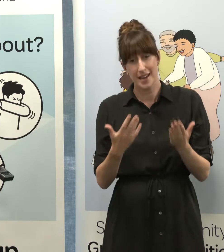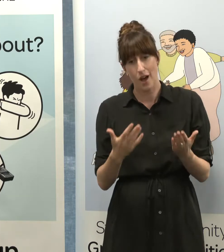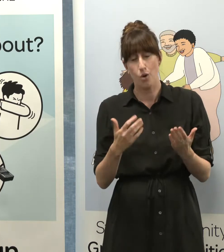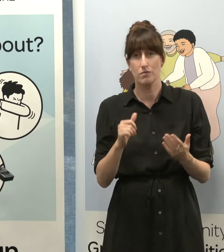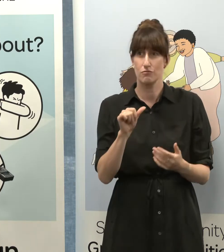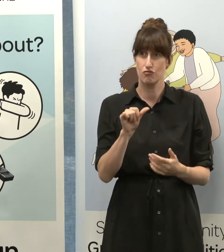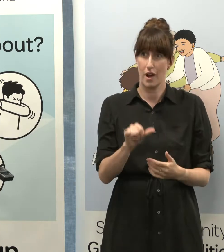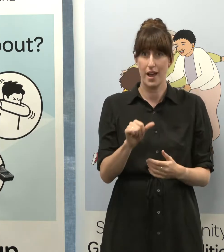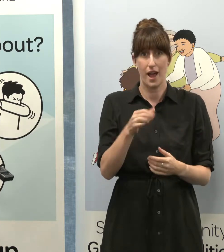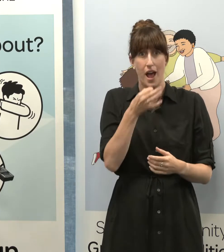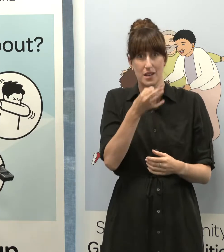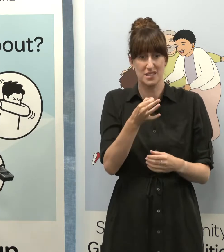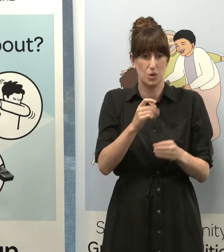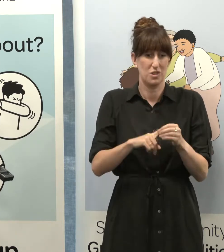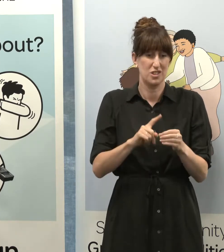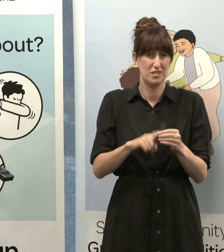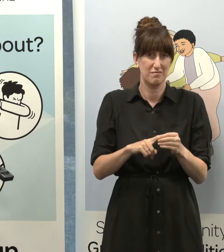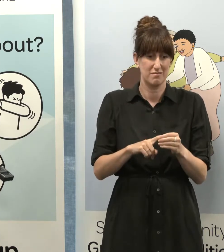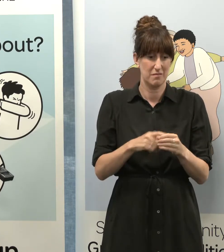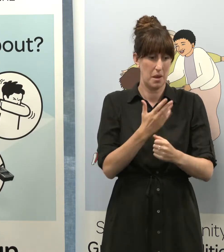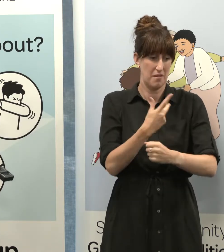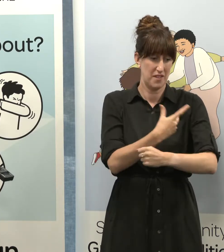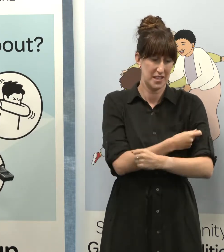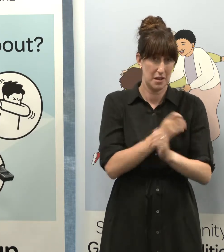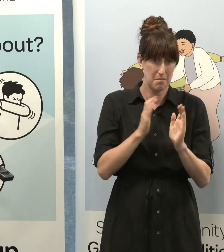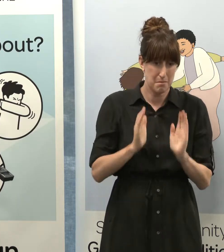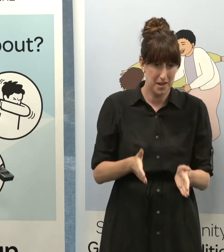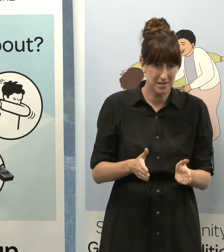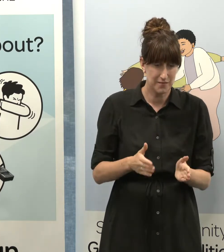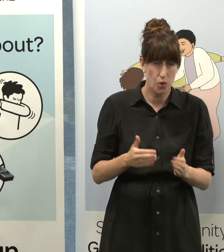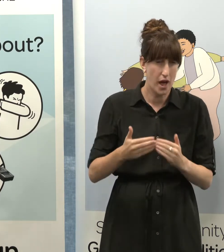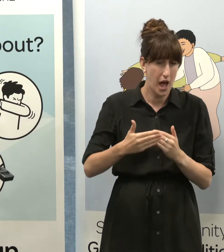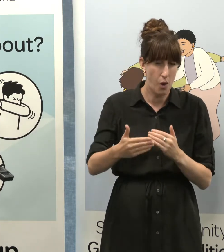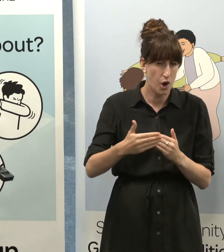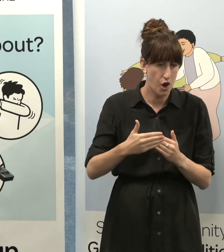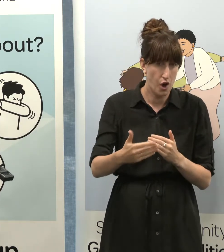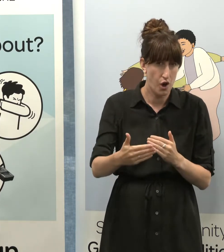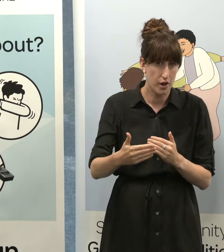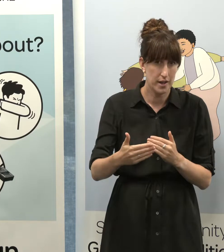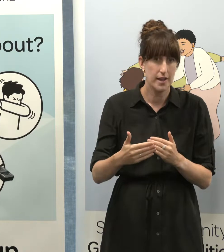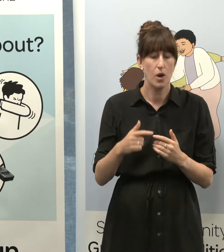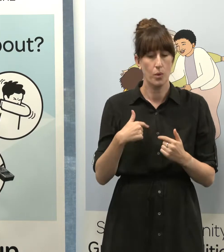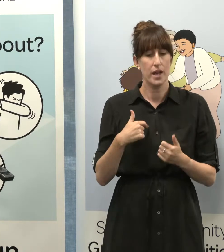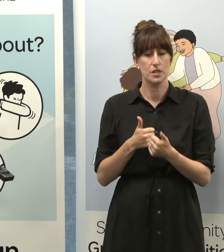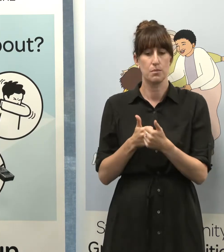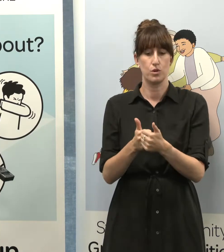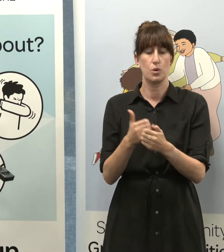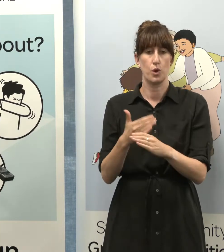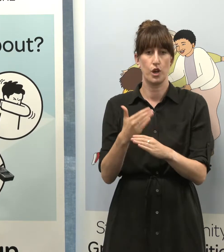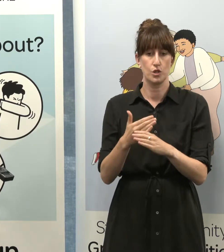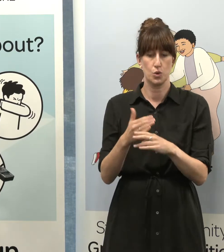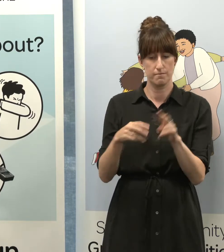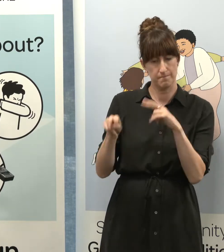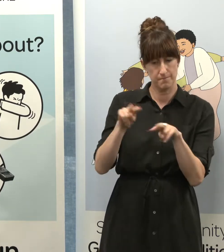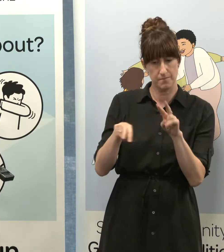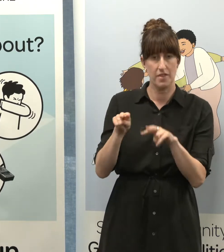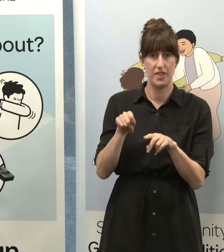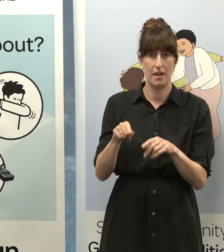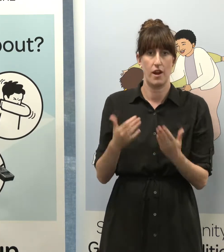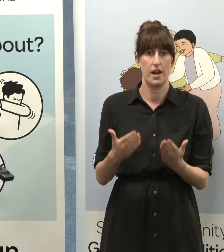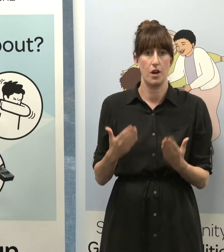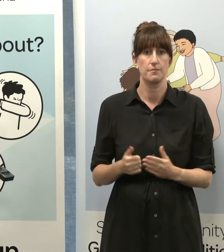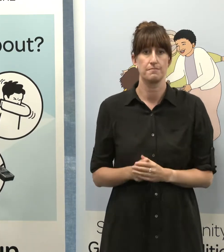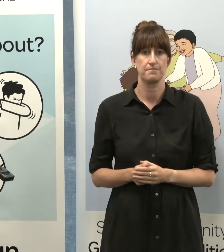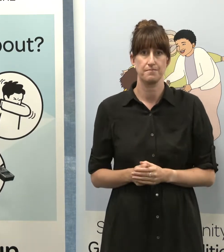And if so, for which groups of people? And that's the work we are involved in supporting at the moment. Just to follow up here.